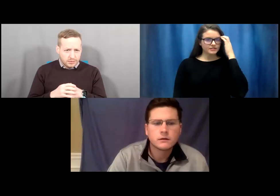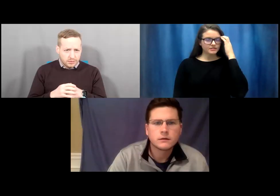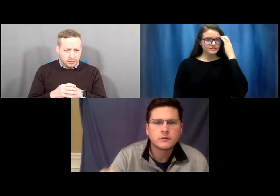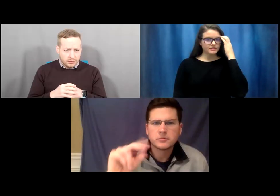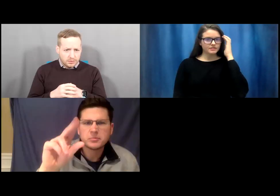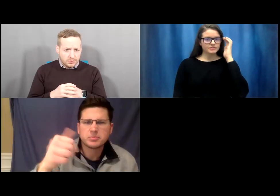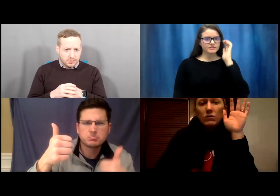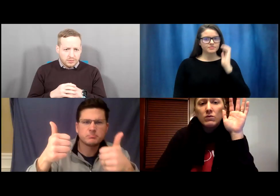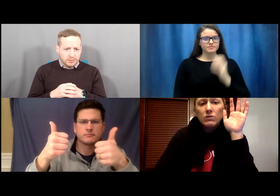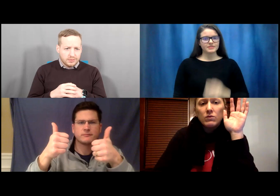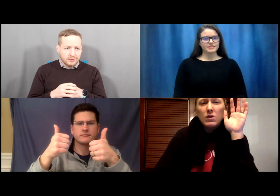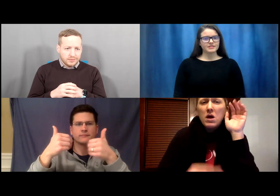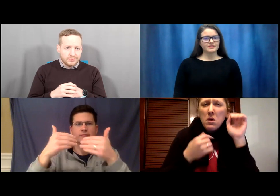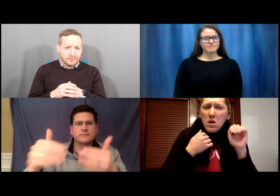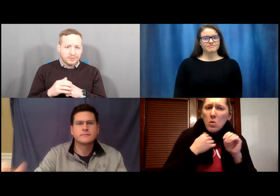correct?